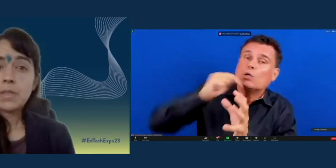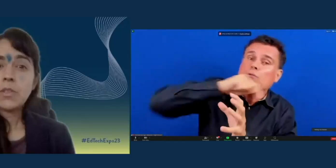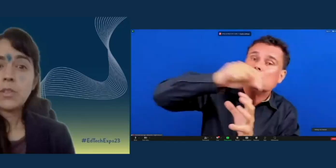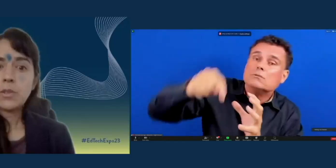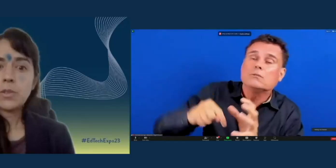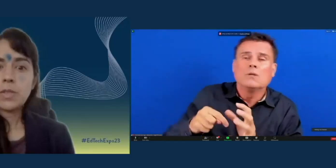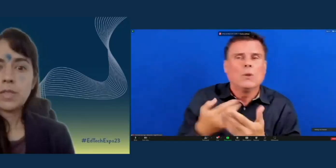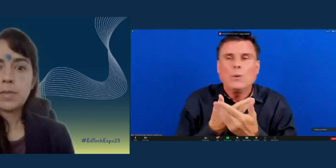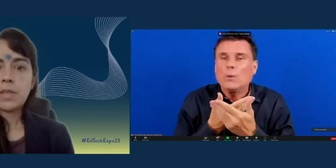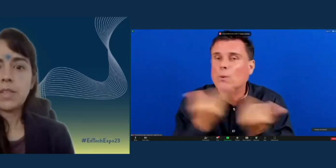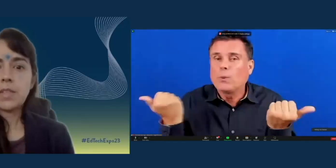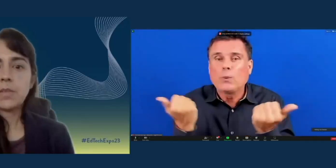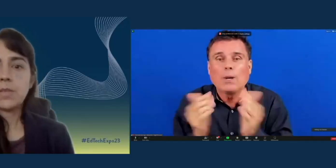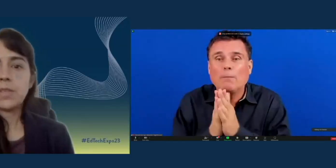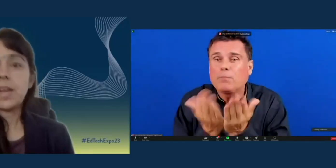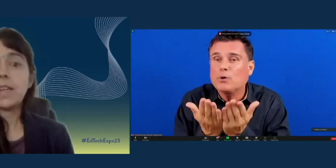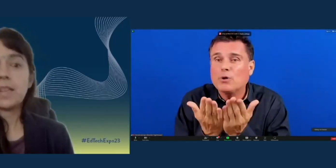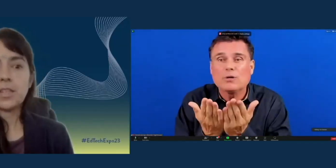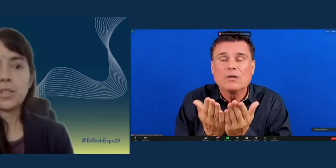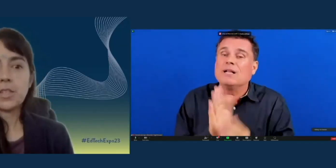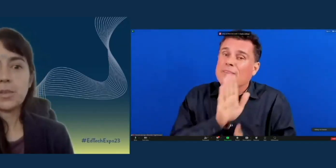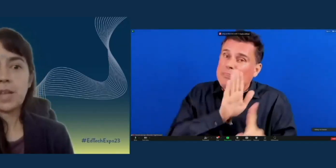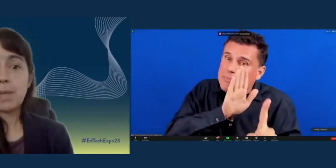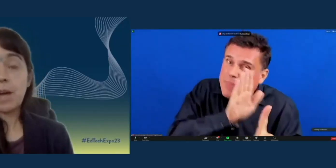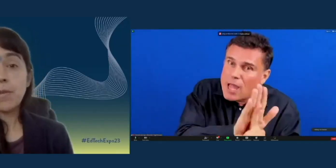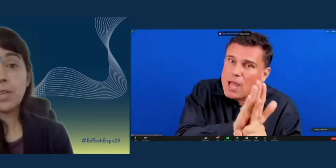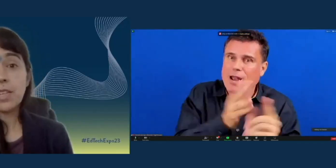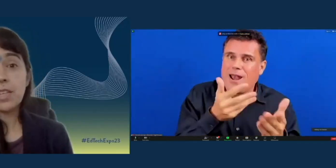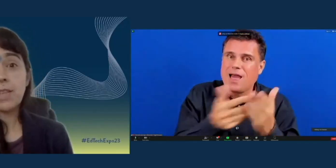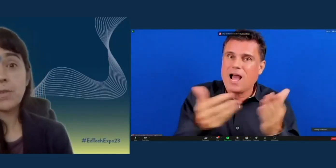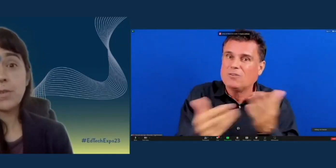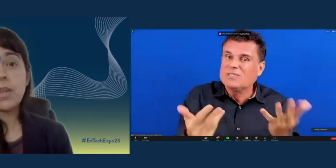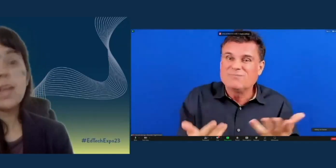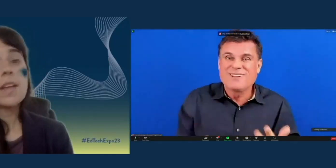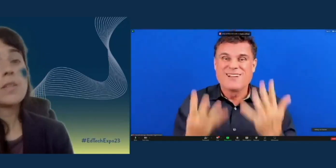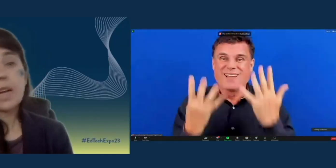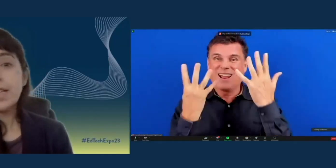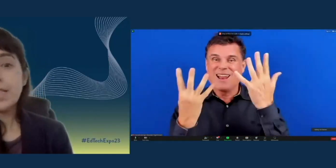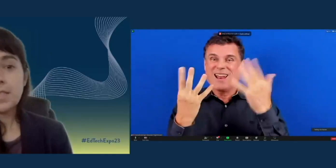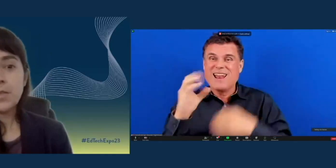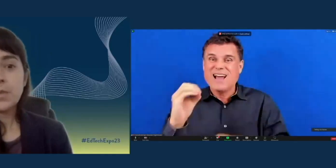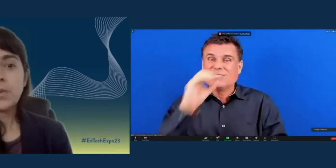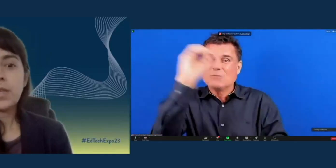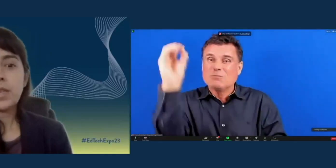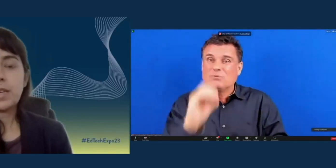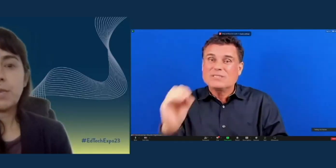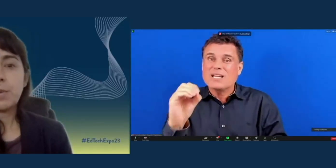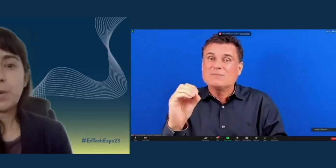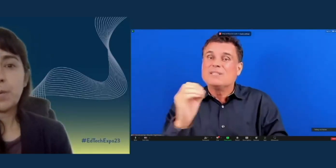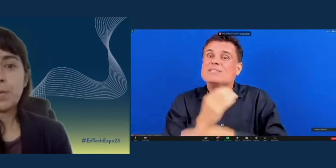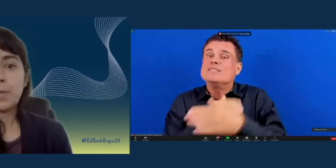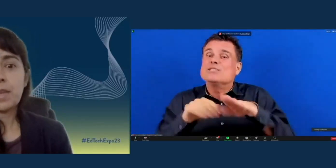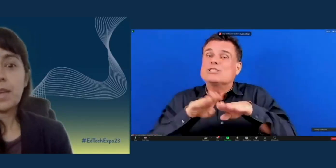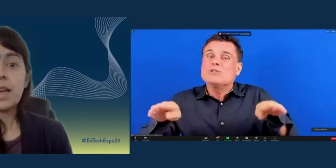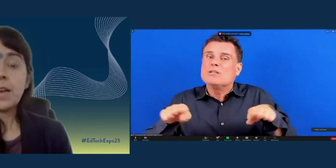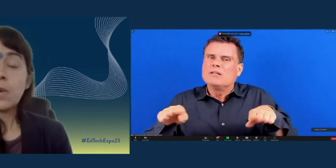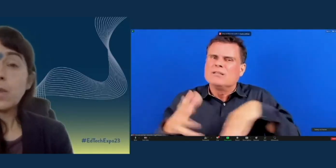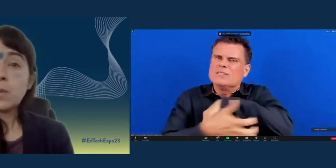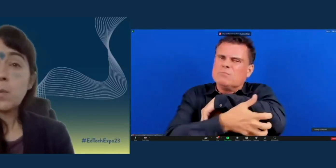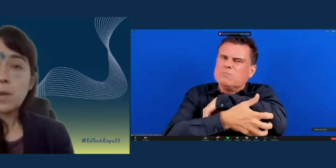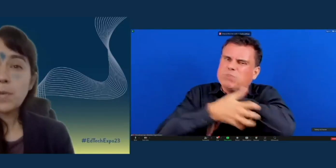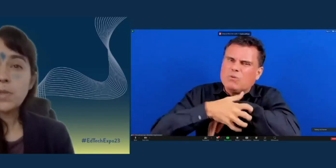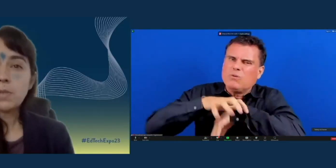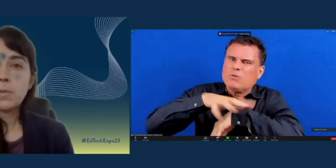90% of children with disabilities who reside in countries with high poverty levels do not attend school in any form. And